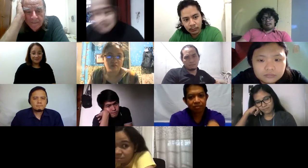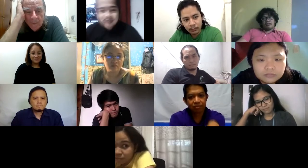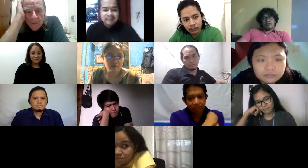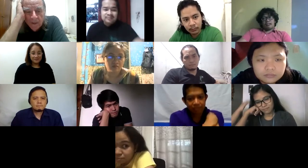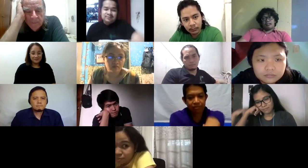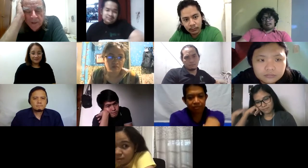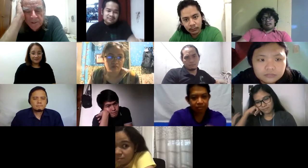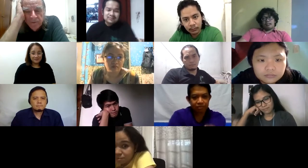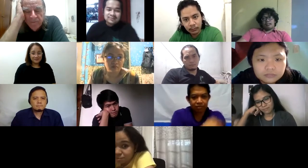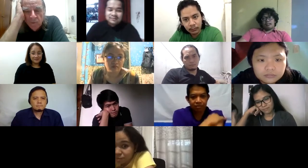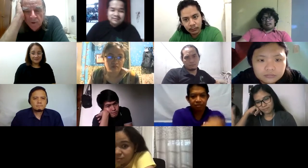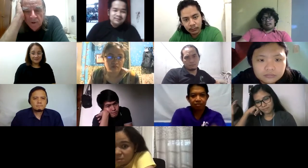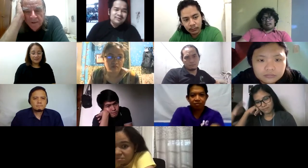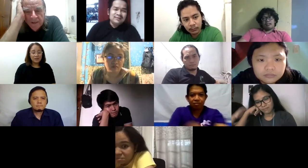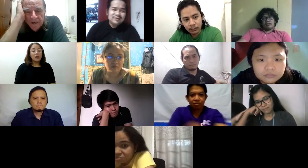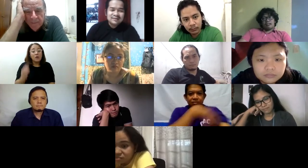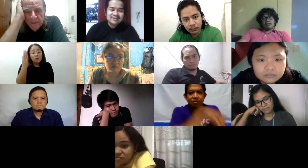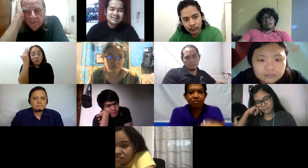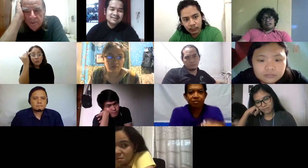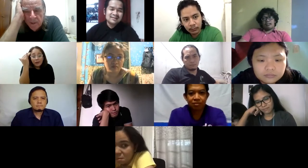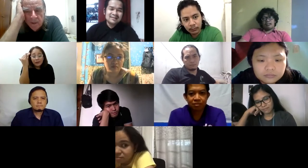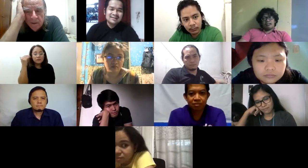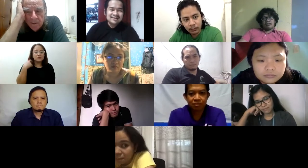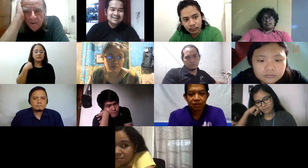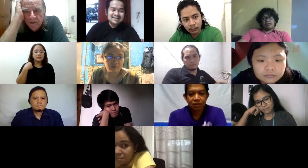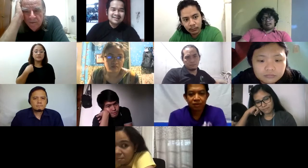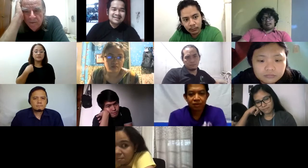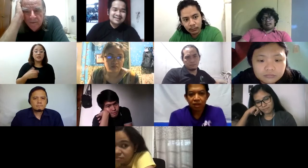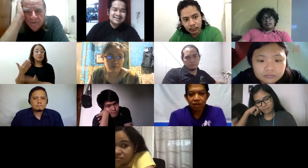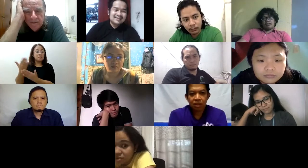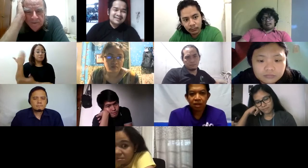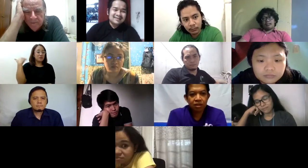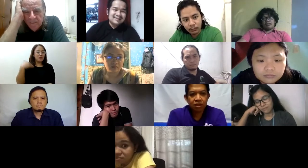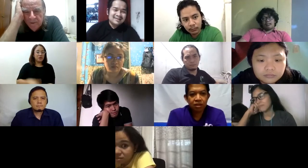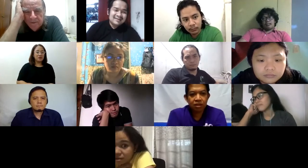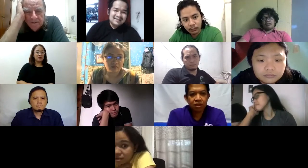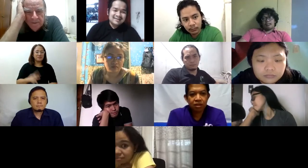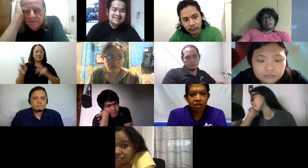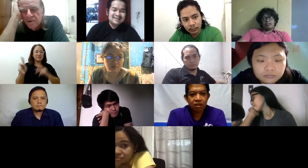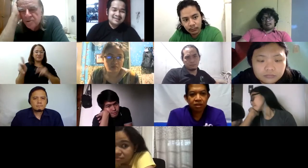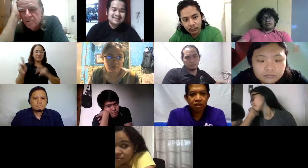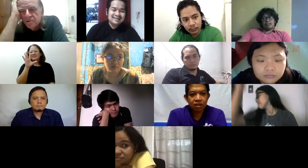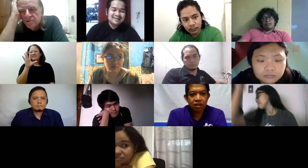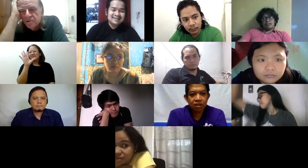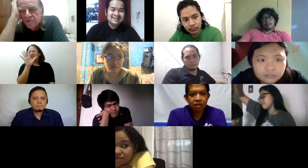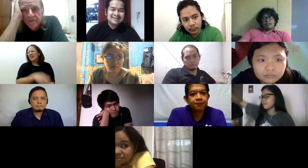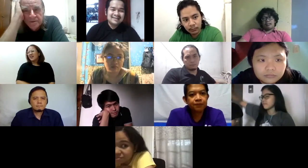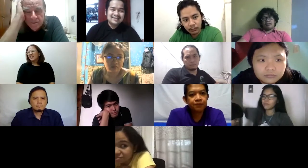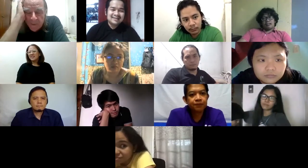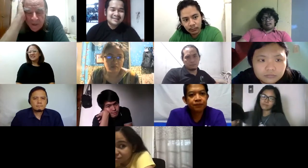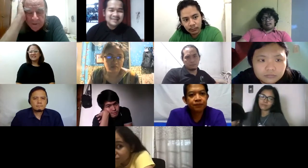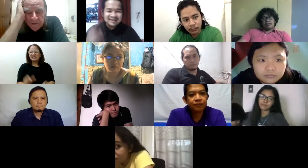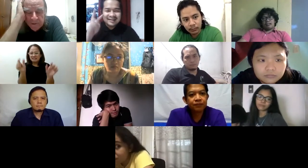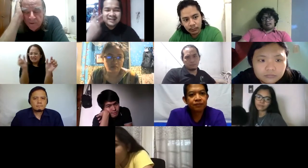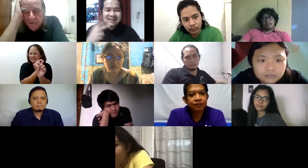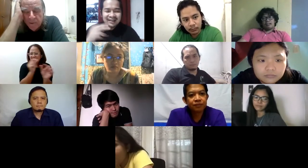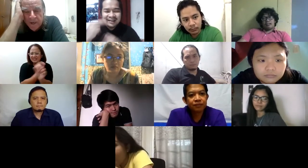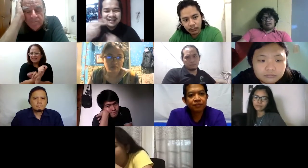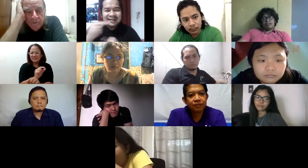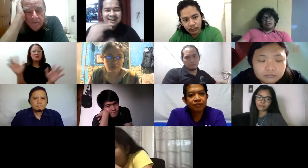Okay, because before people said, oh, there's no syntax or it varies too much or whatever.